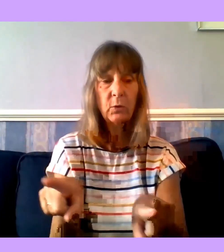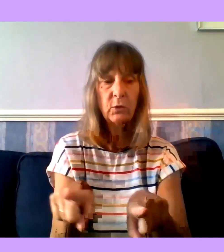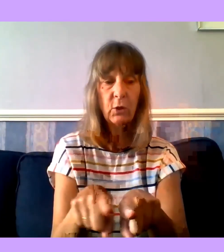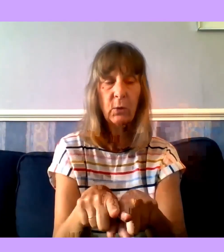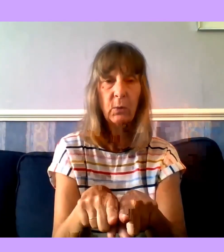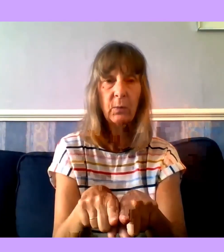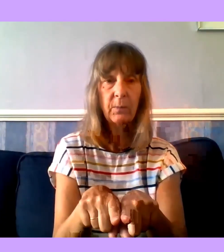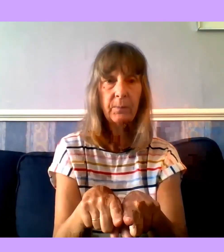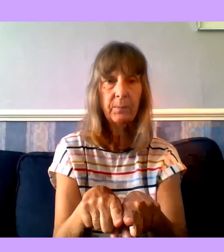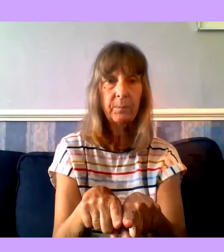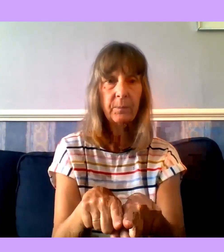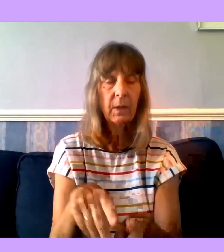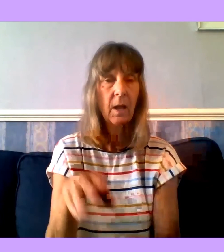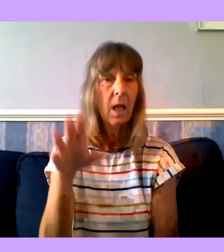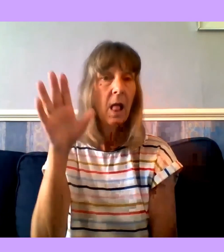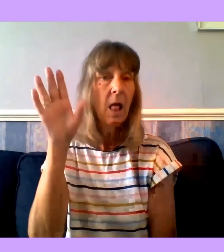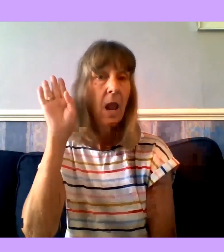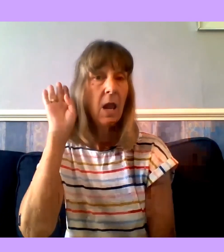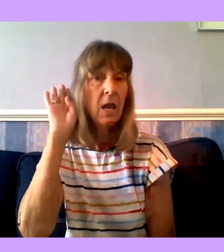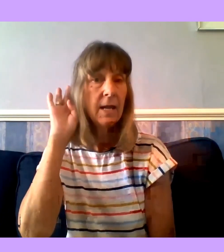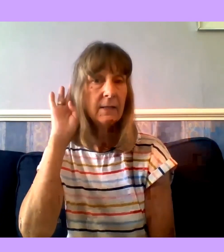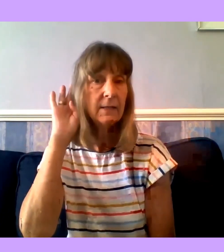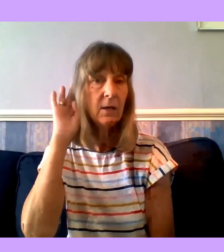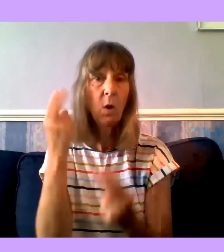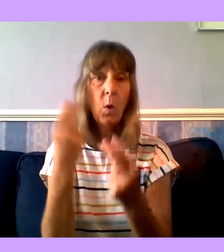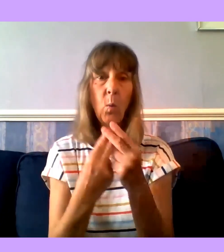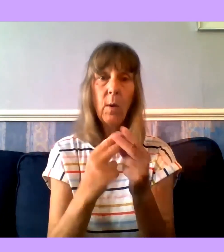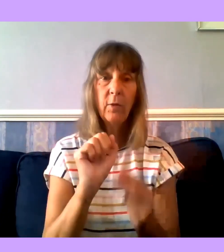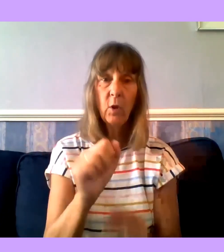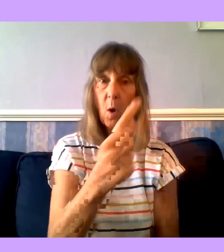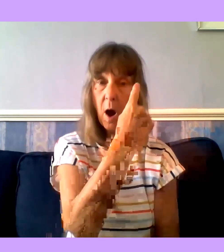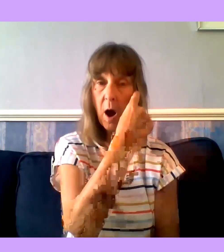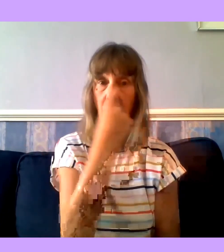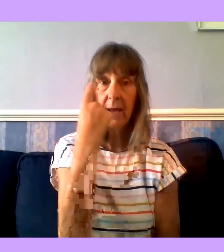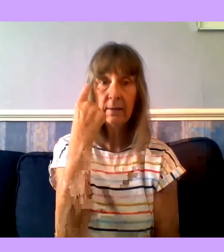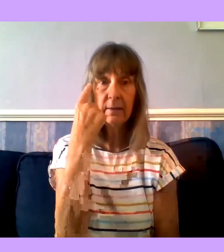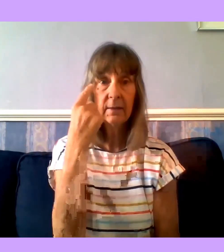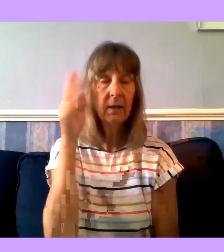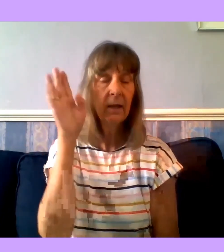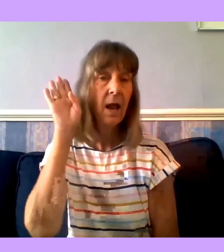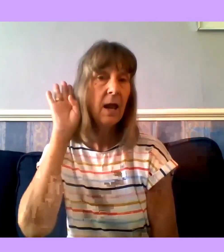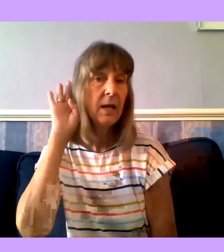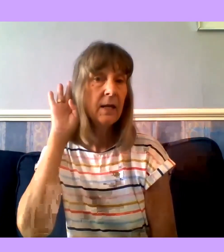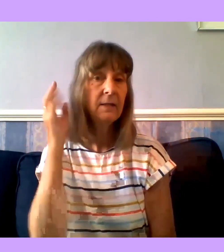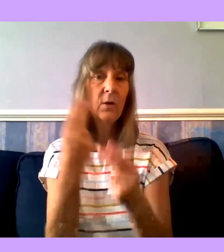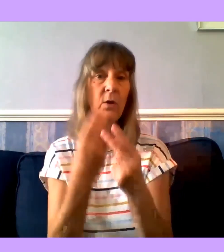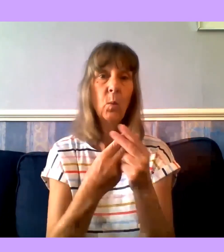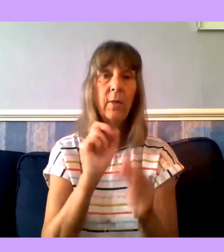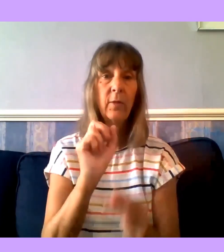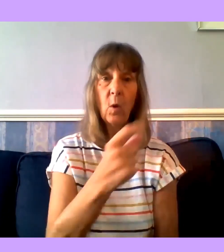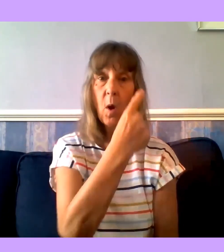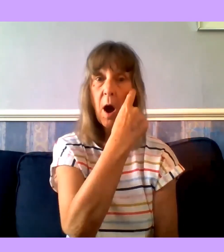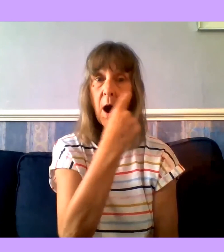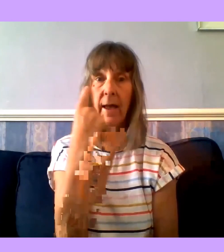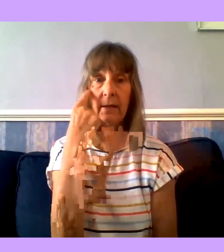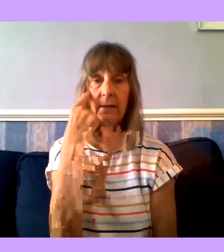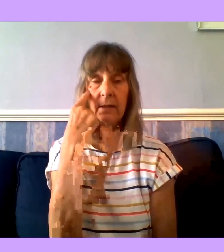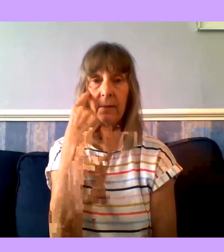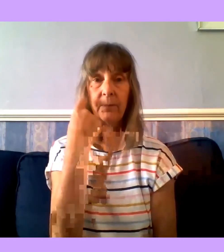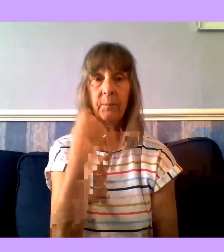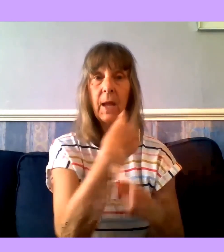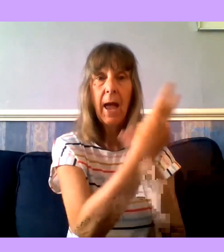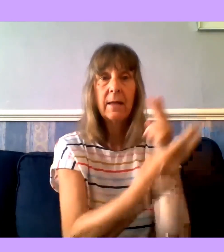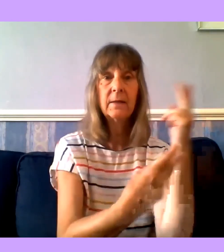rainbow too. Listen with your eyes, listen with your